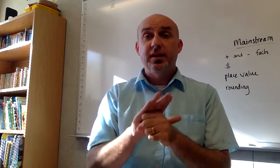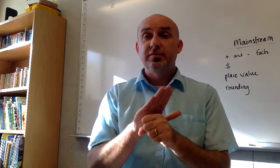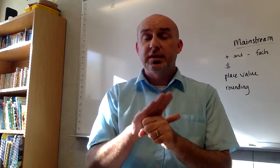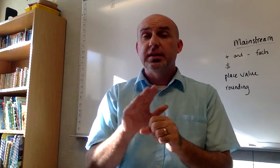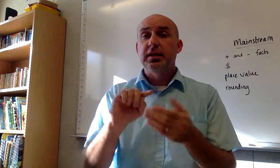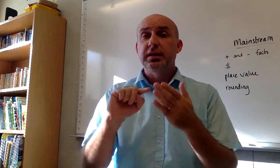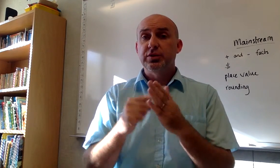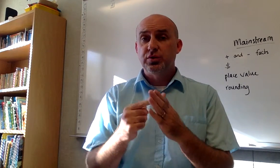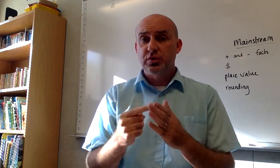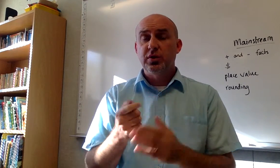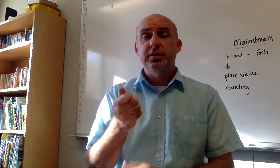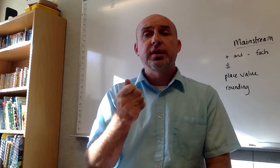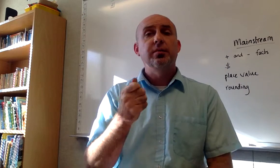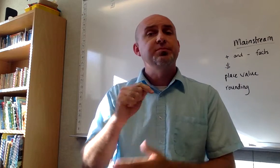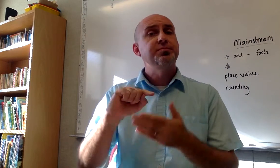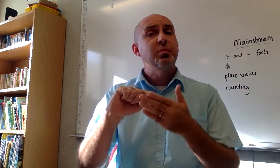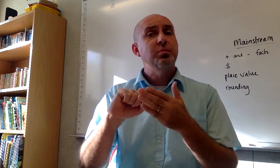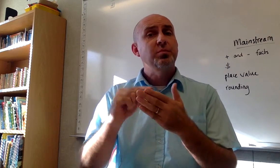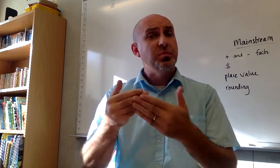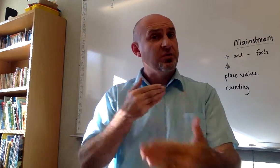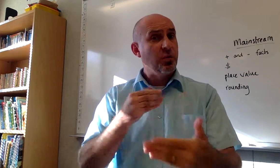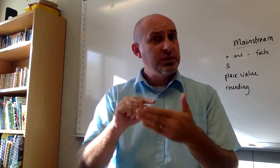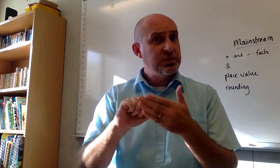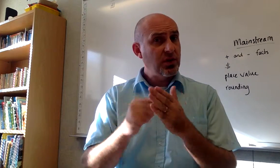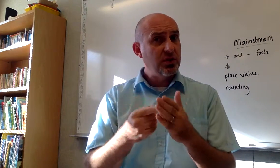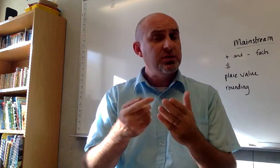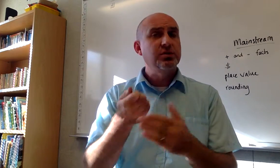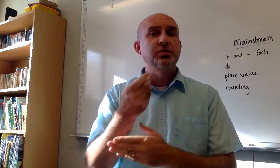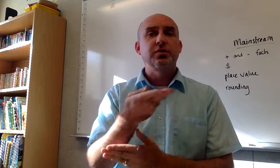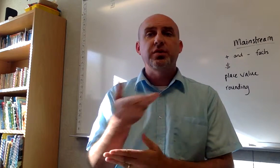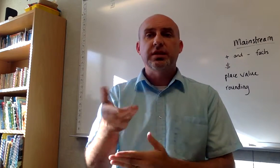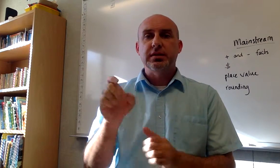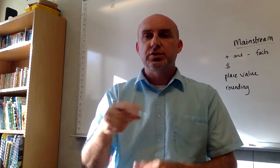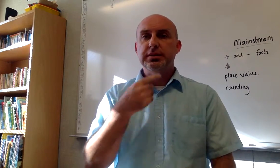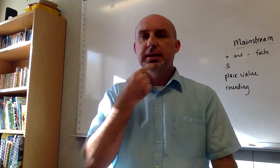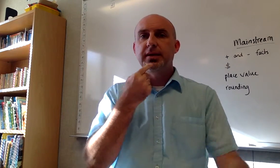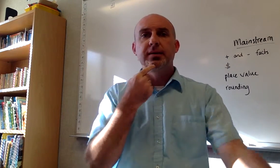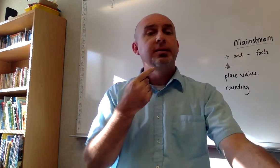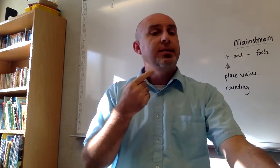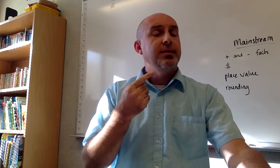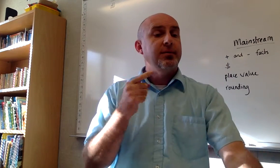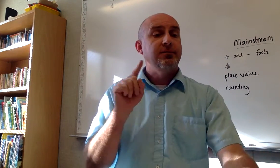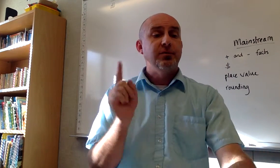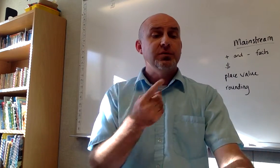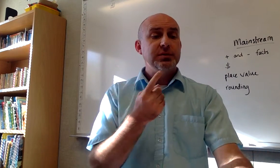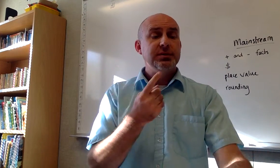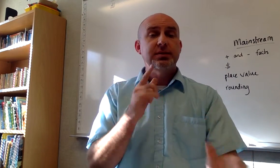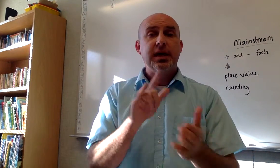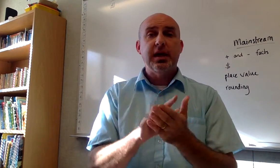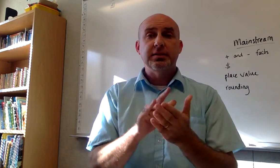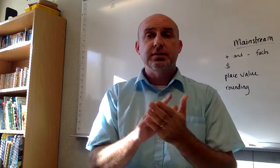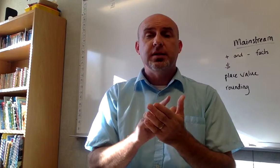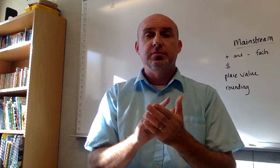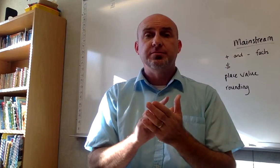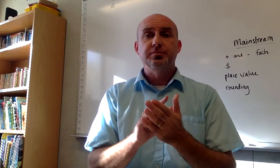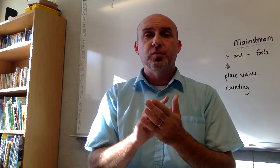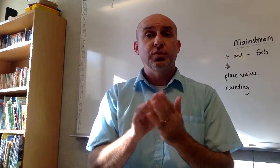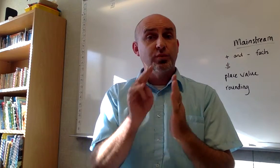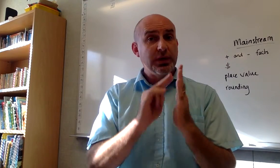that it can kind of get you started. Before we start, there's just a few things I should say. The first is that when you're reading